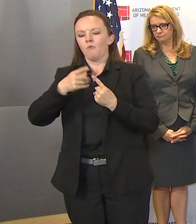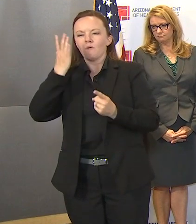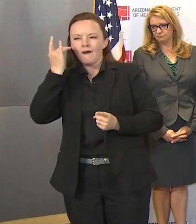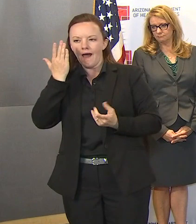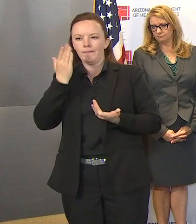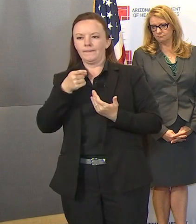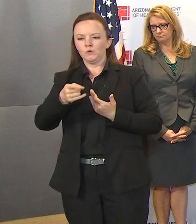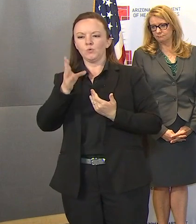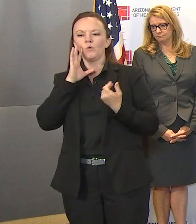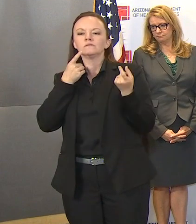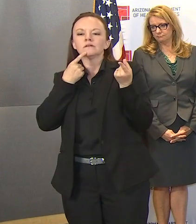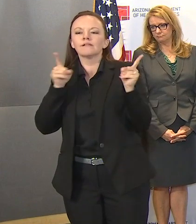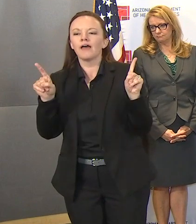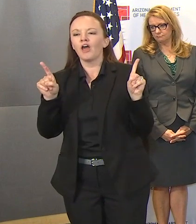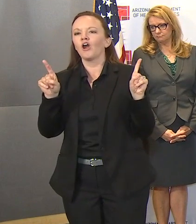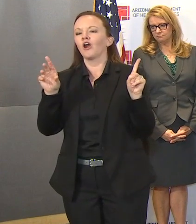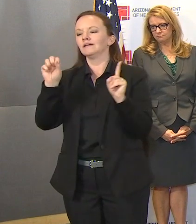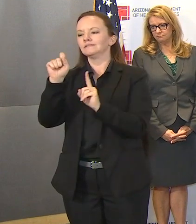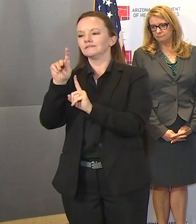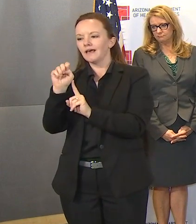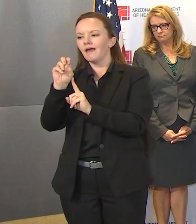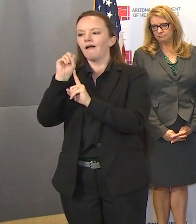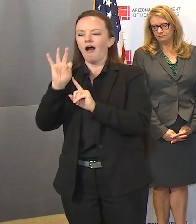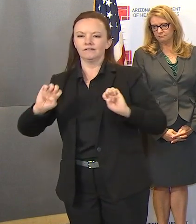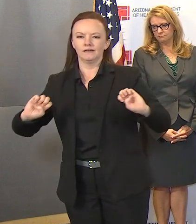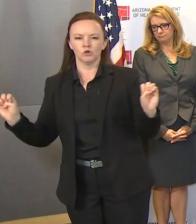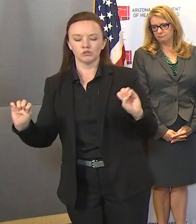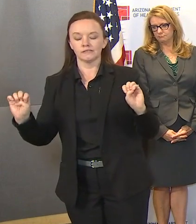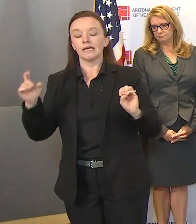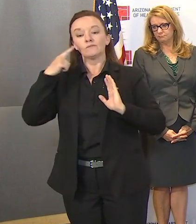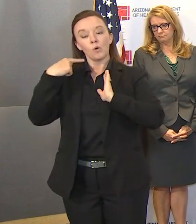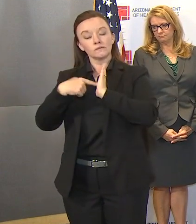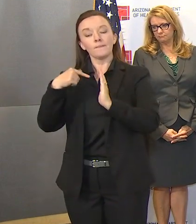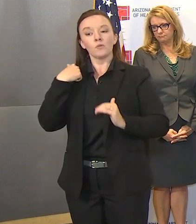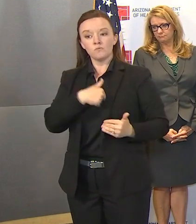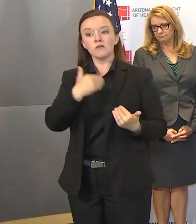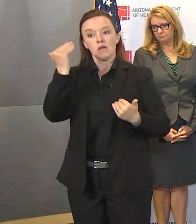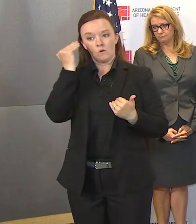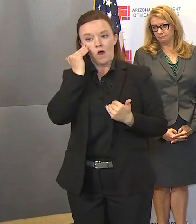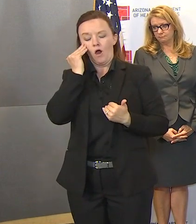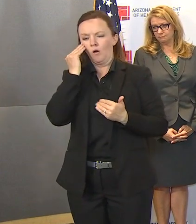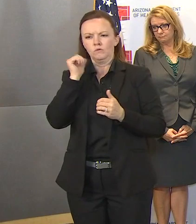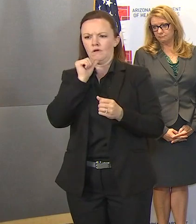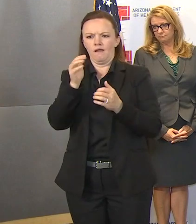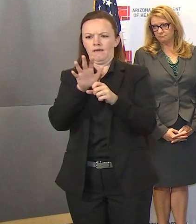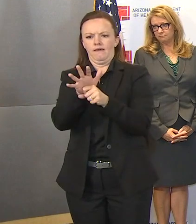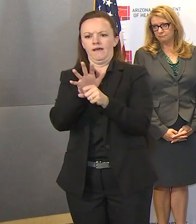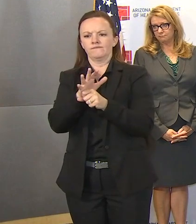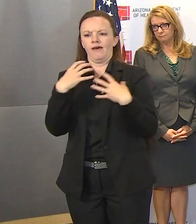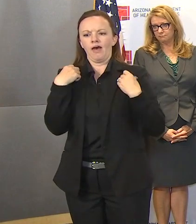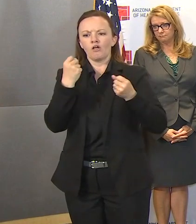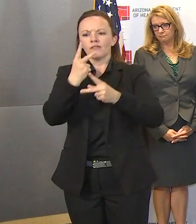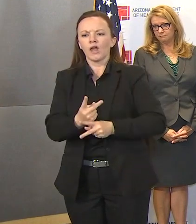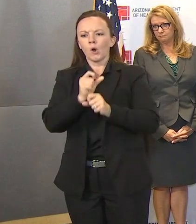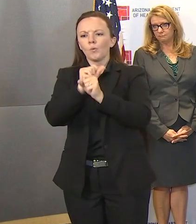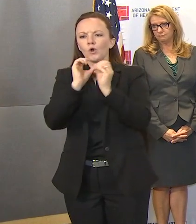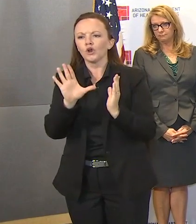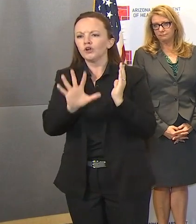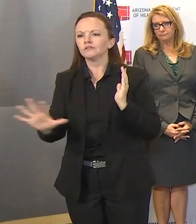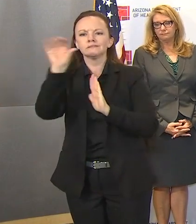what other possibilities are you planning for? I mean, we all know there's a shortage, for example, of healthcare workers across the state, and so what sorts